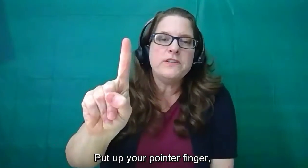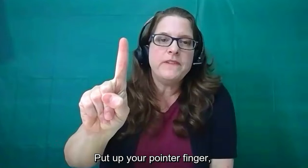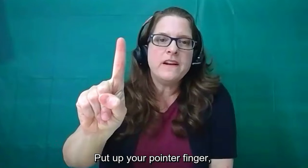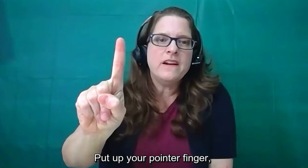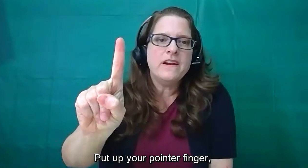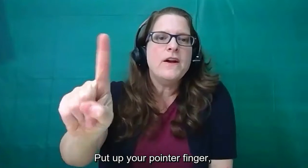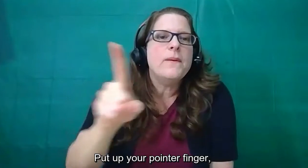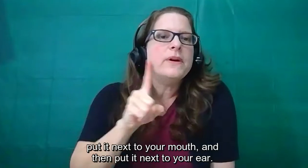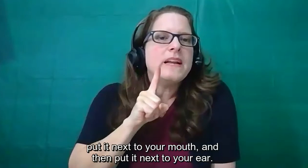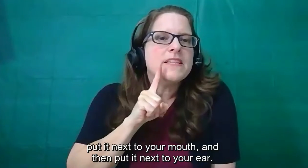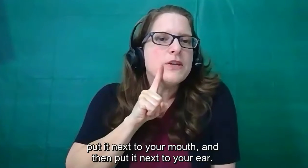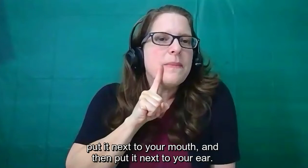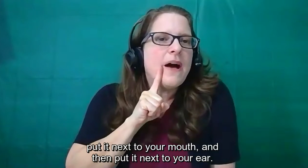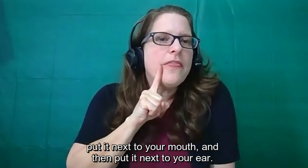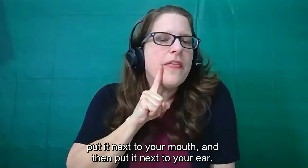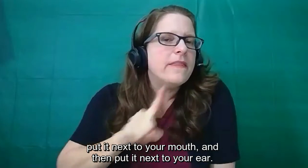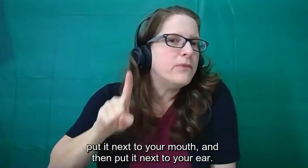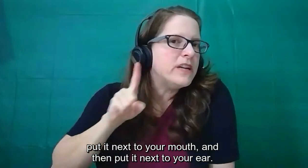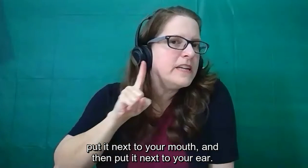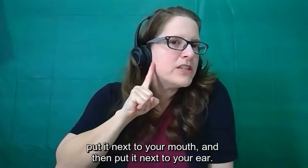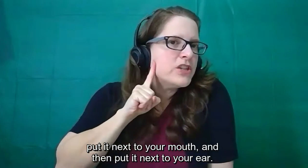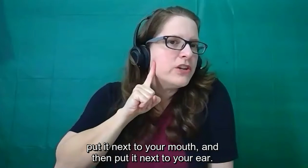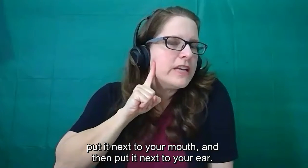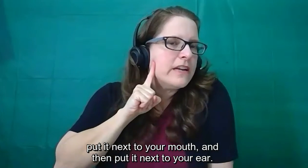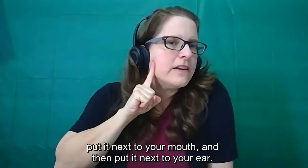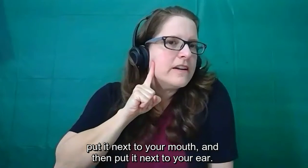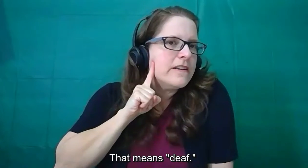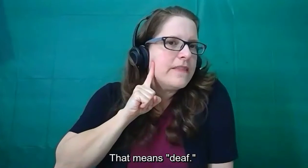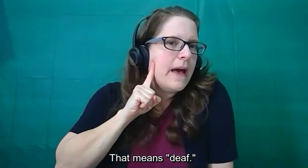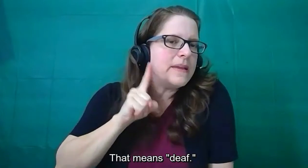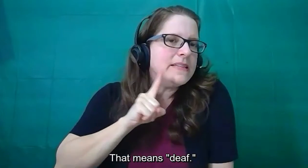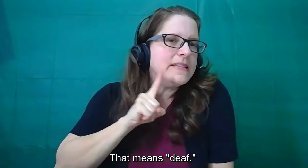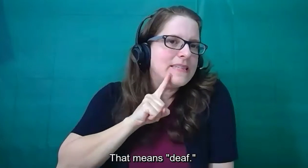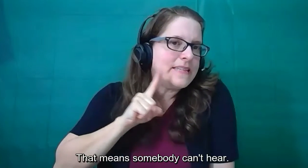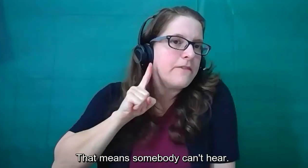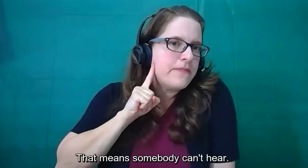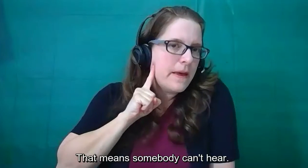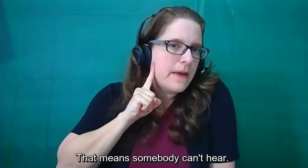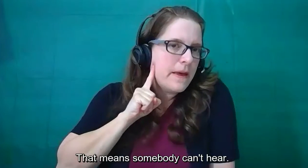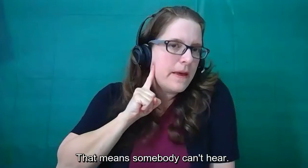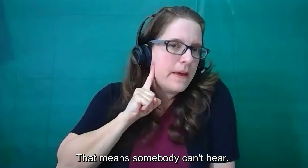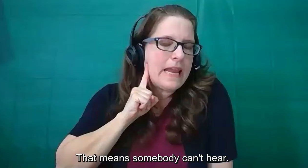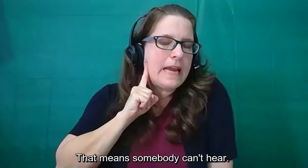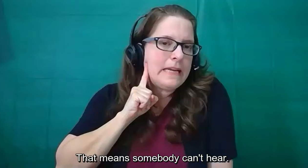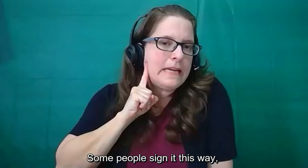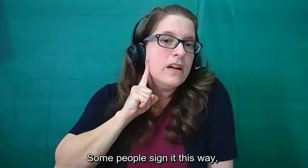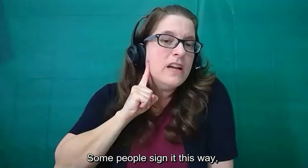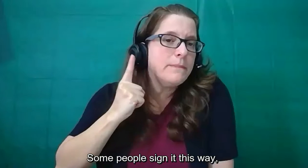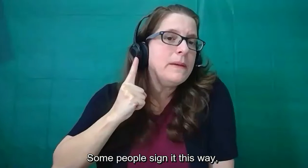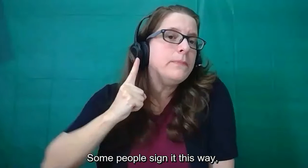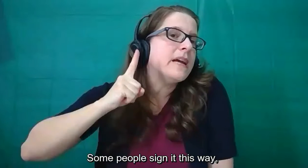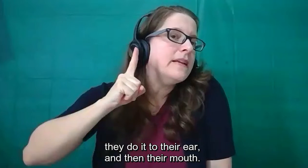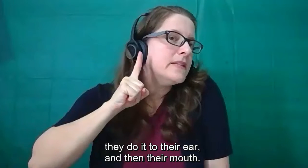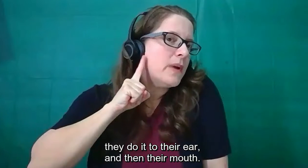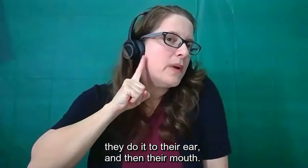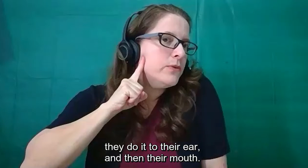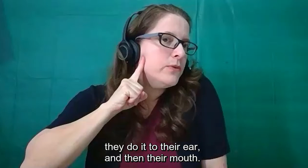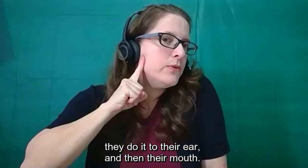finger, put it next to your mouth, and then put it next to your ear. That means deaf. That means somebody can't hear. Some people sign it this way. They do it to their ear and then their